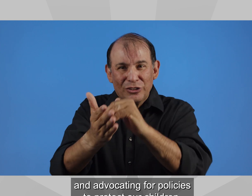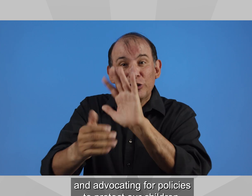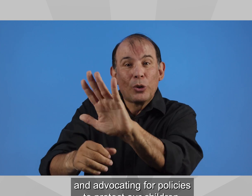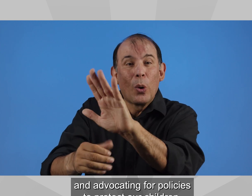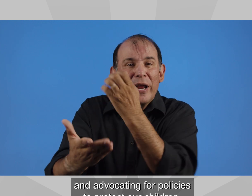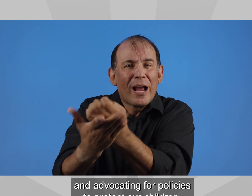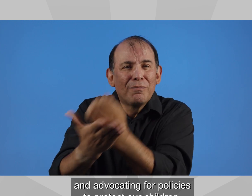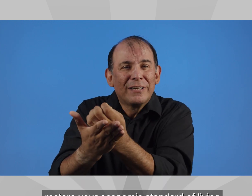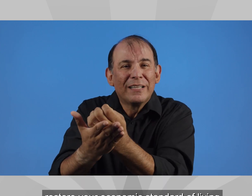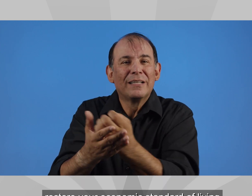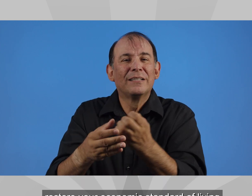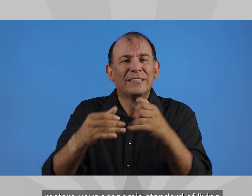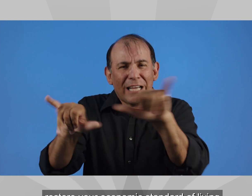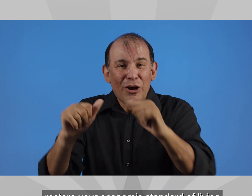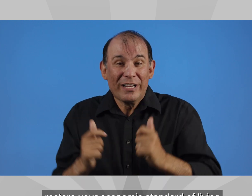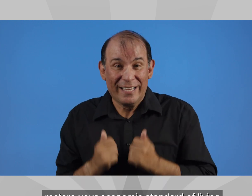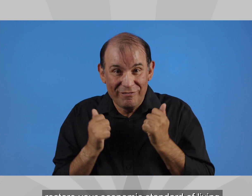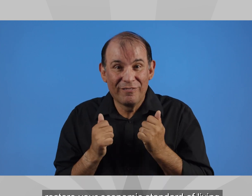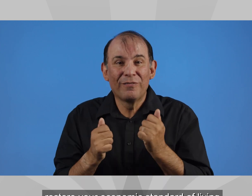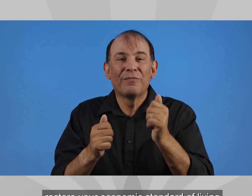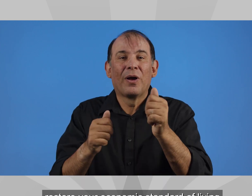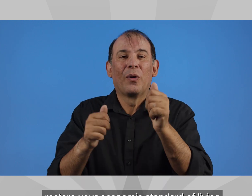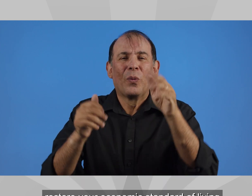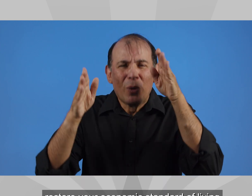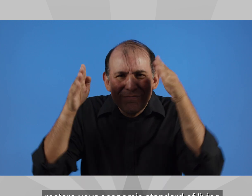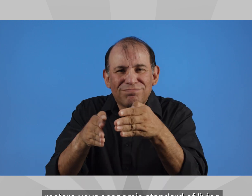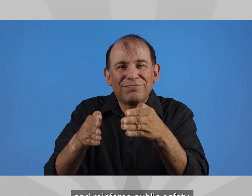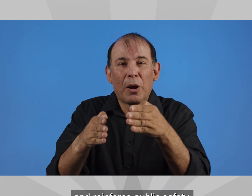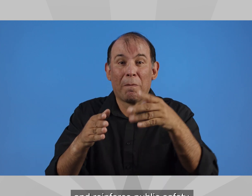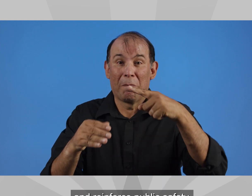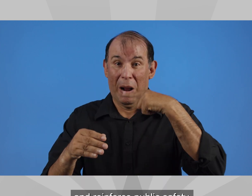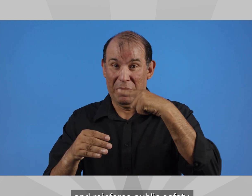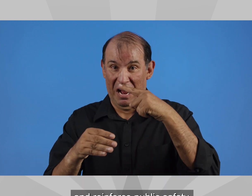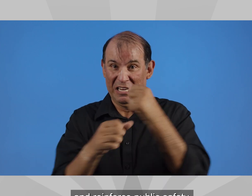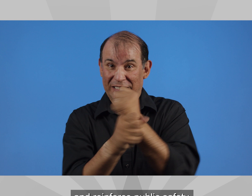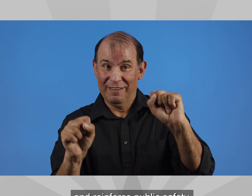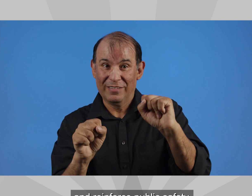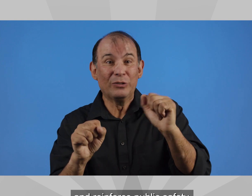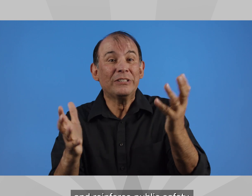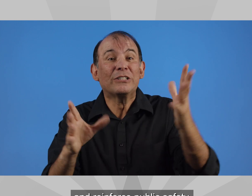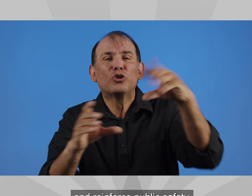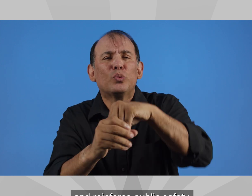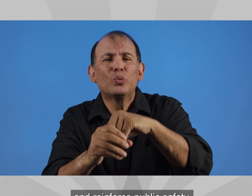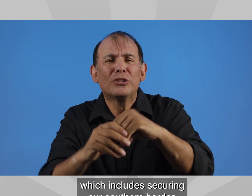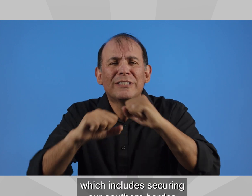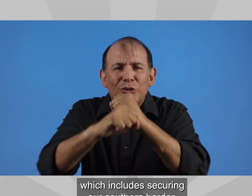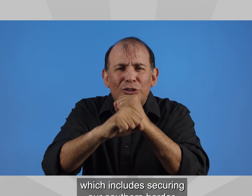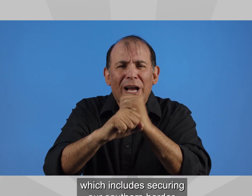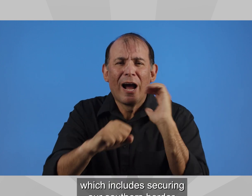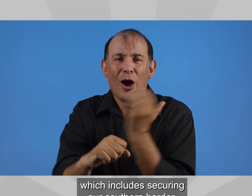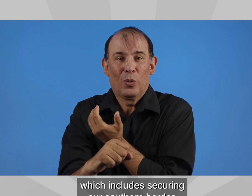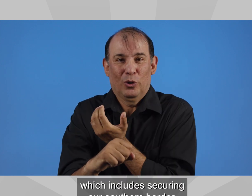our children, restore your economic standard of living, and reinforce public safety,